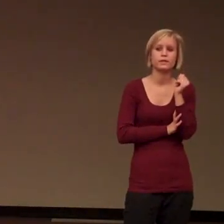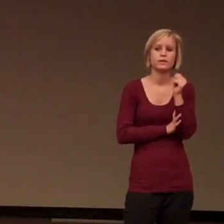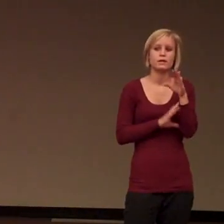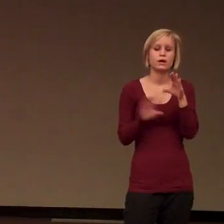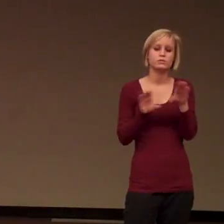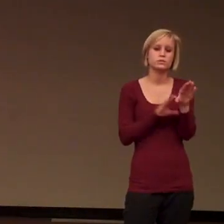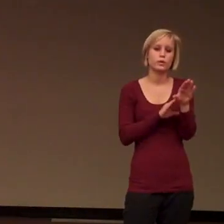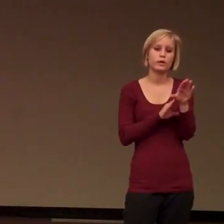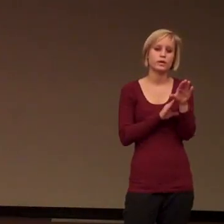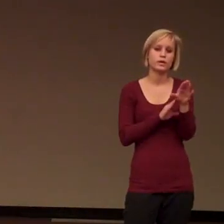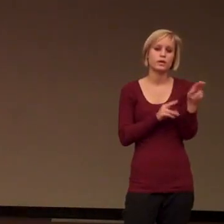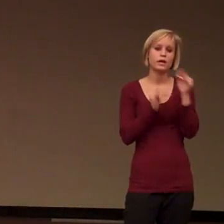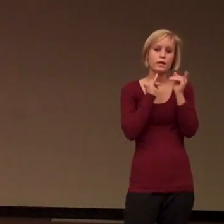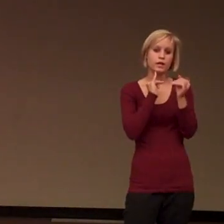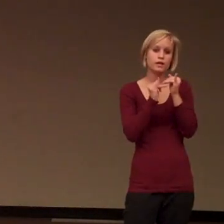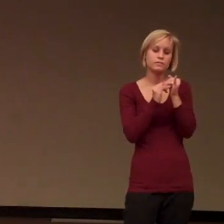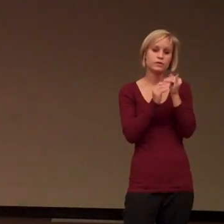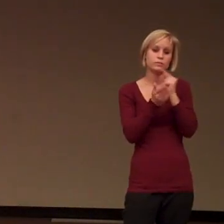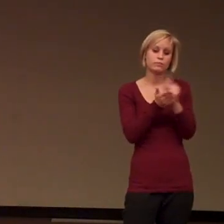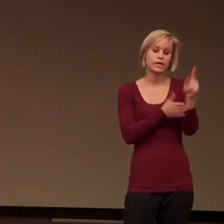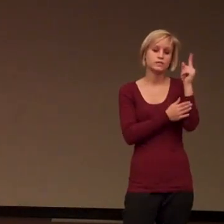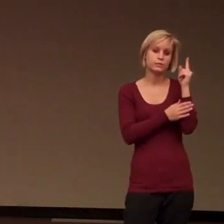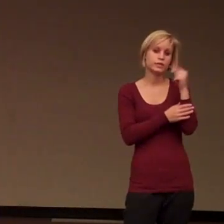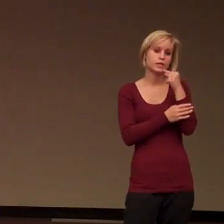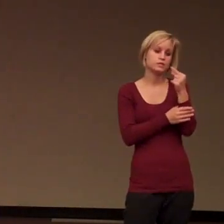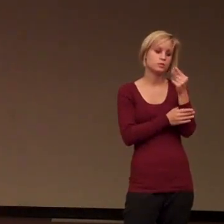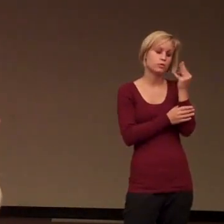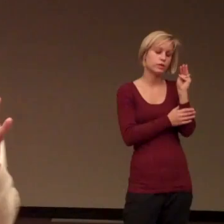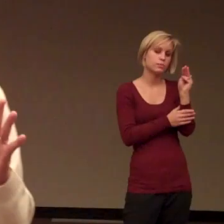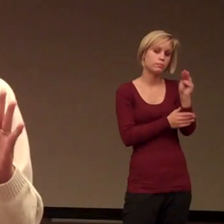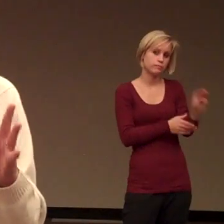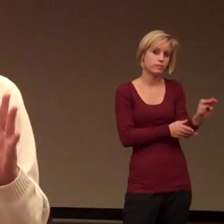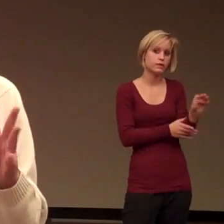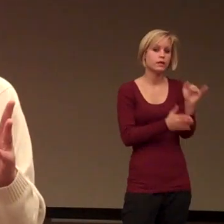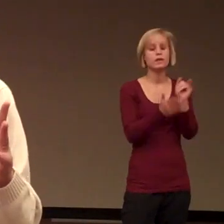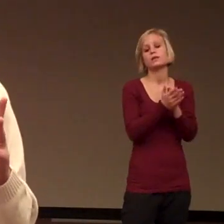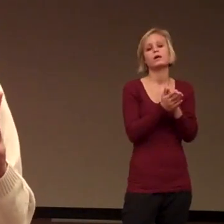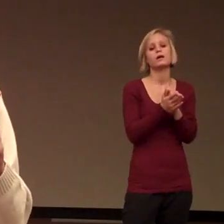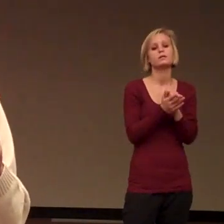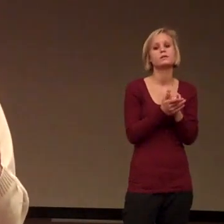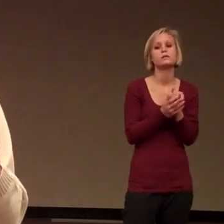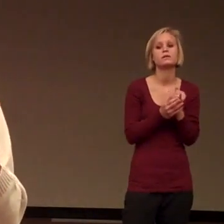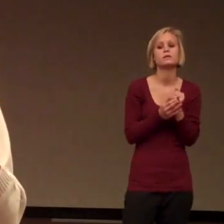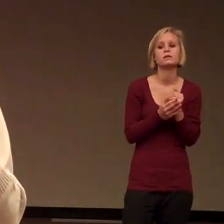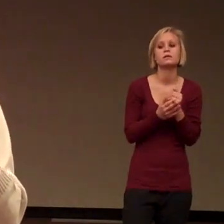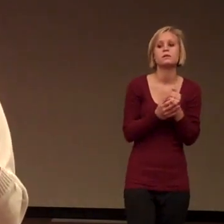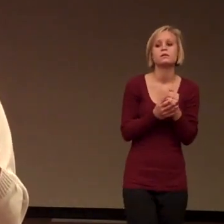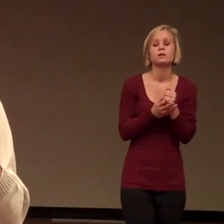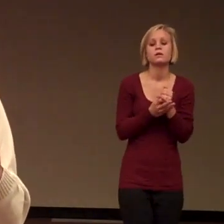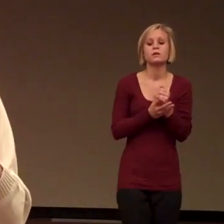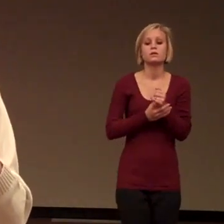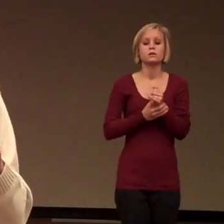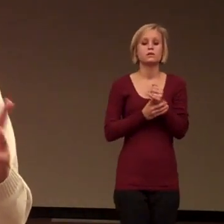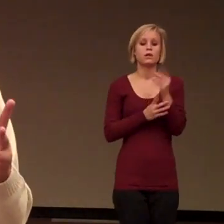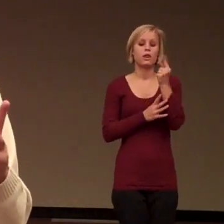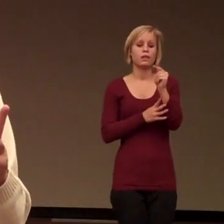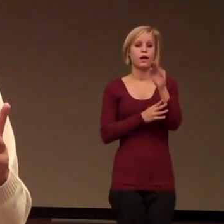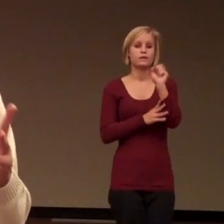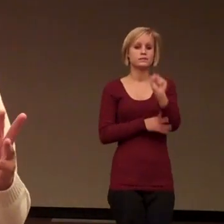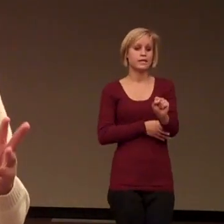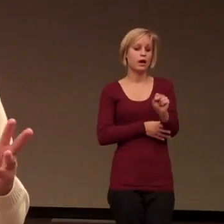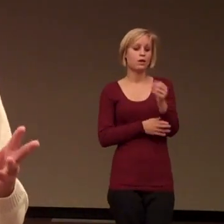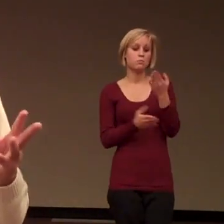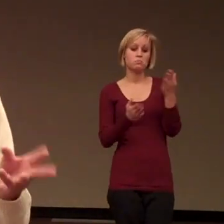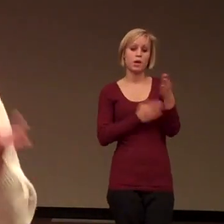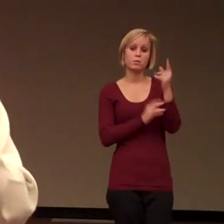was doing an interview last week, and I told the interviewer that there are some historians who think that the South could have